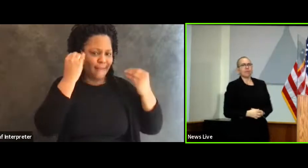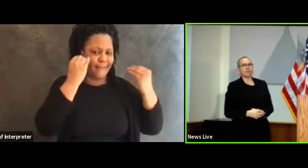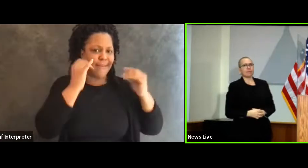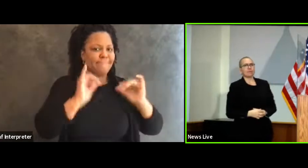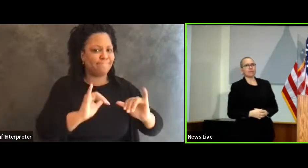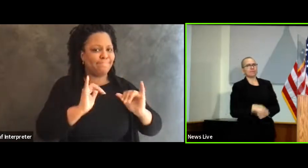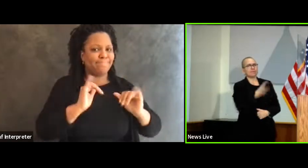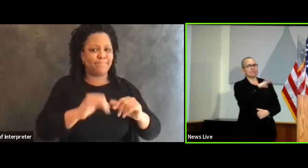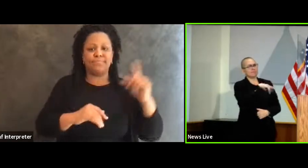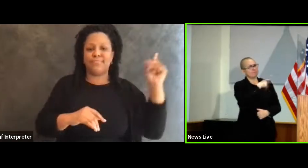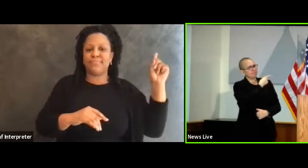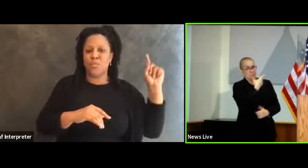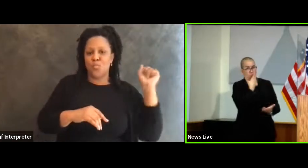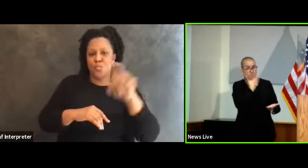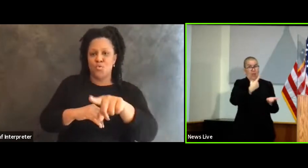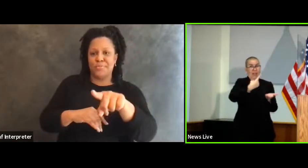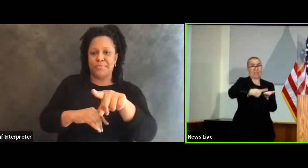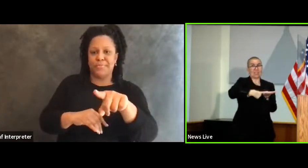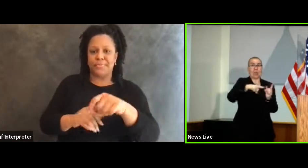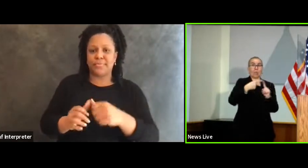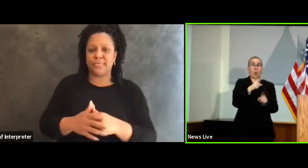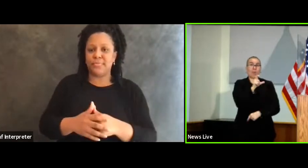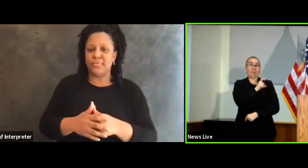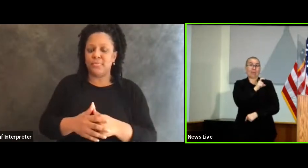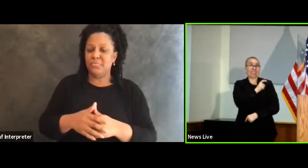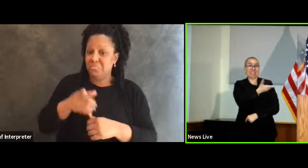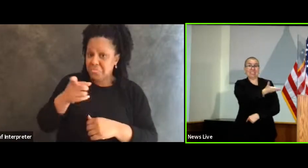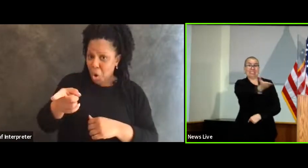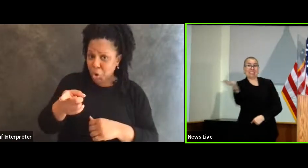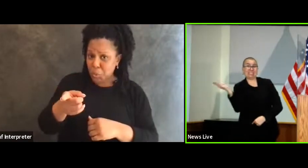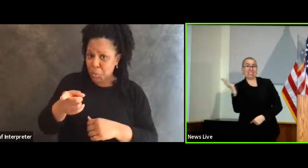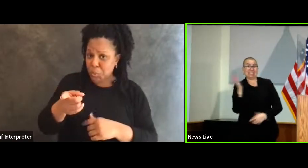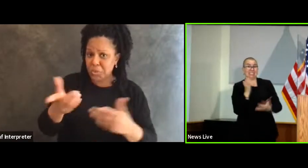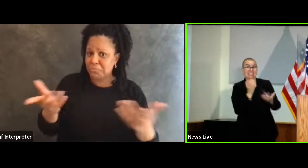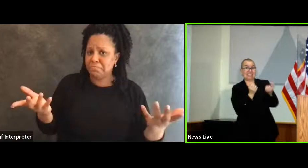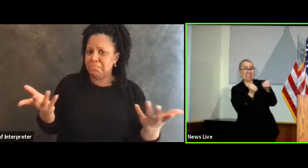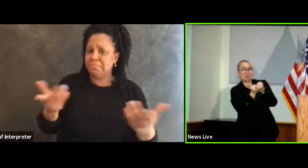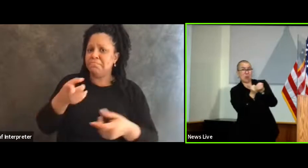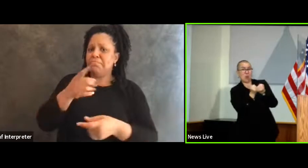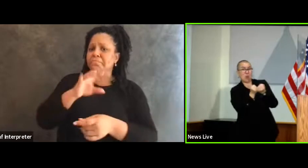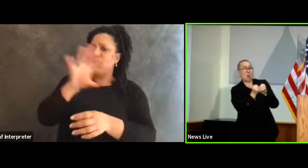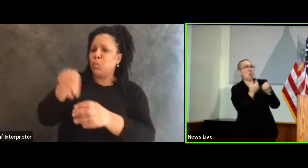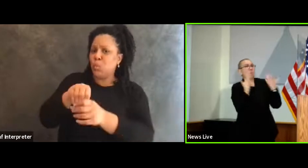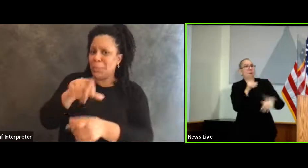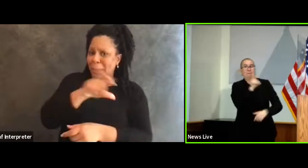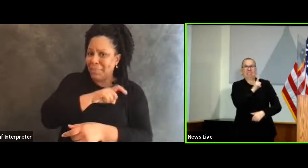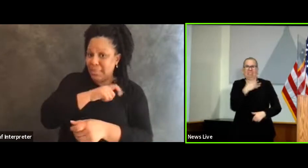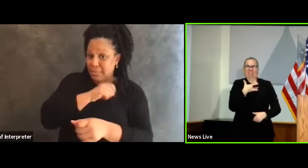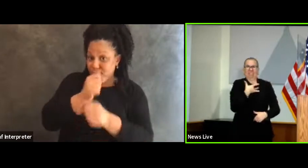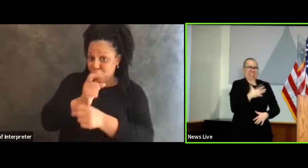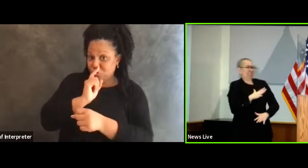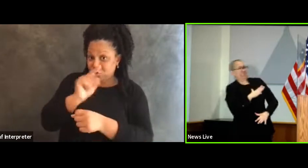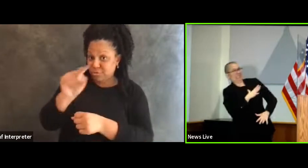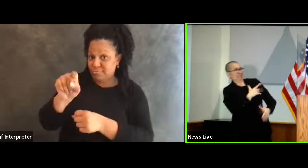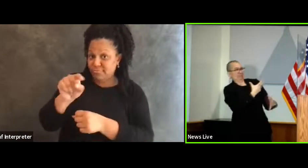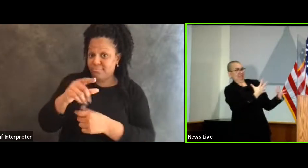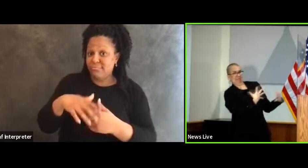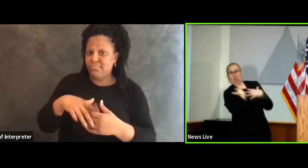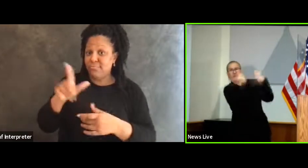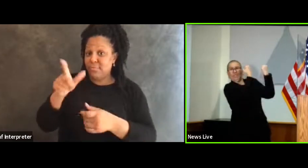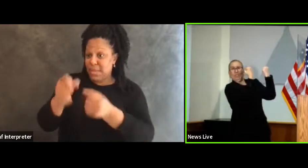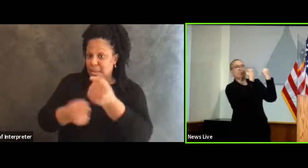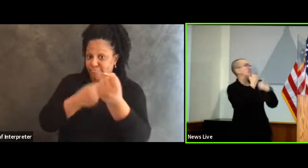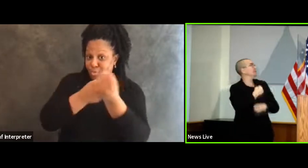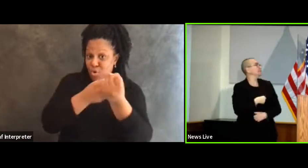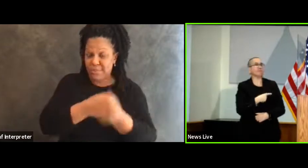than them seeing this as something that might be imposed on them unwillingly? Yeah, there are. And we're reaching out and talking to them. I